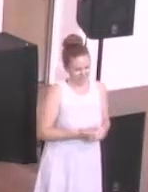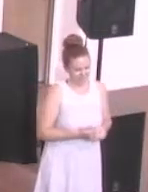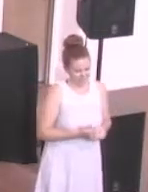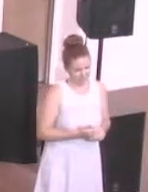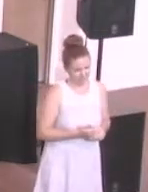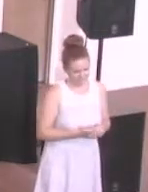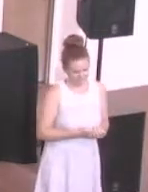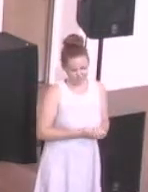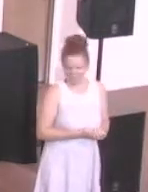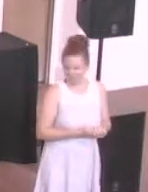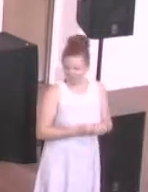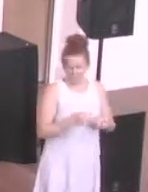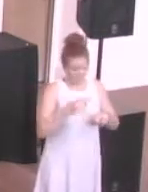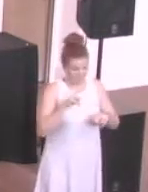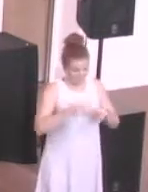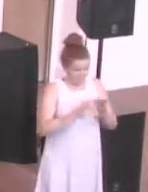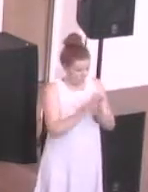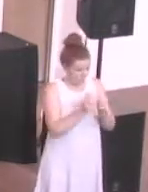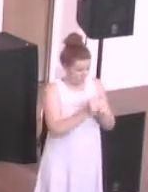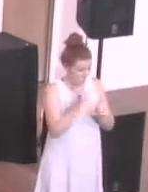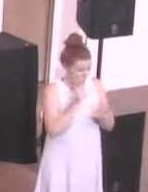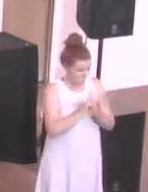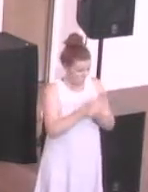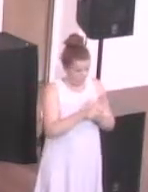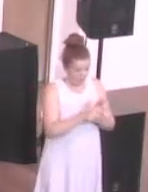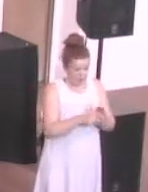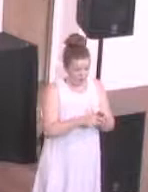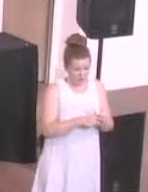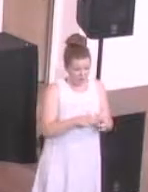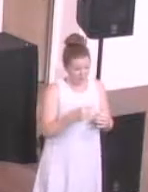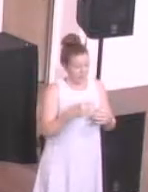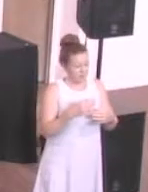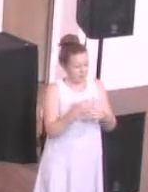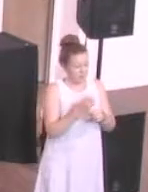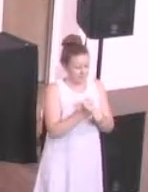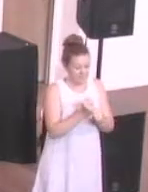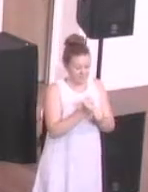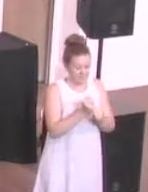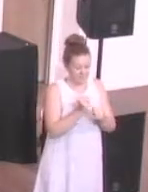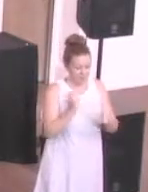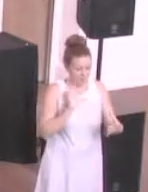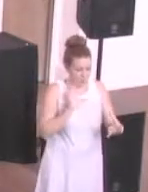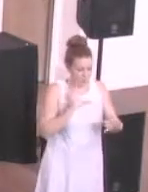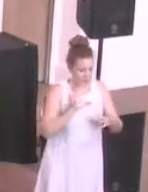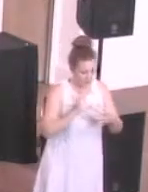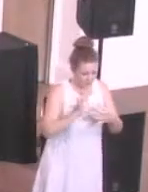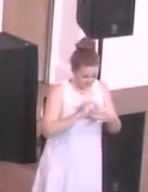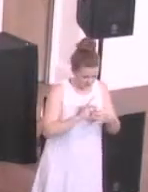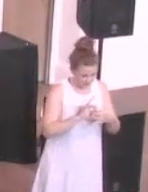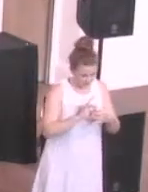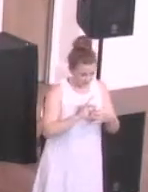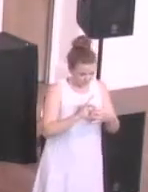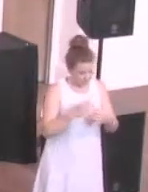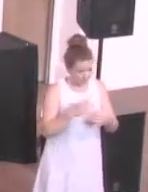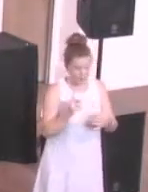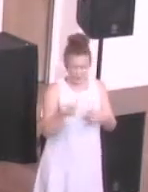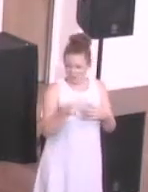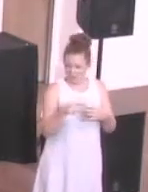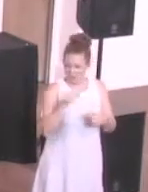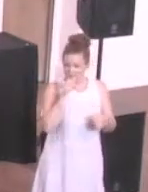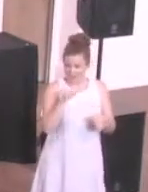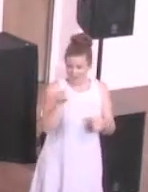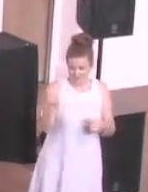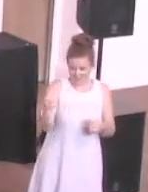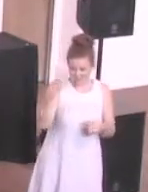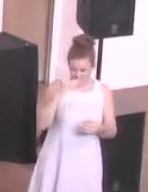So I got to sit there and pray with him. That's what it's all about, is just make it's relational stuff. You're going to love this crazy fool here,